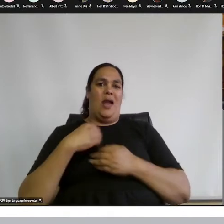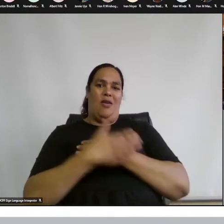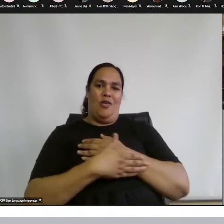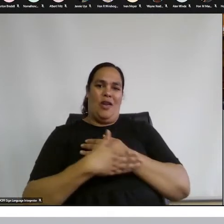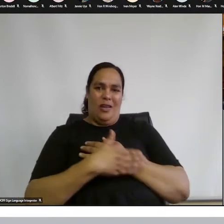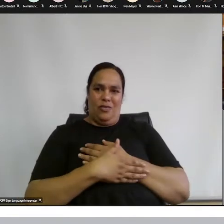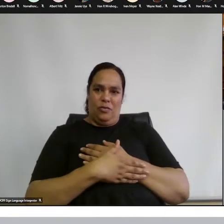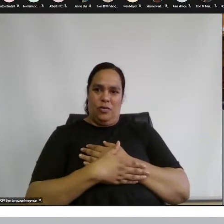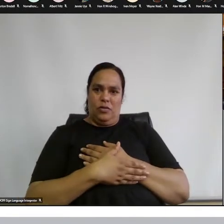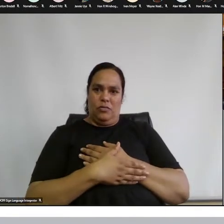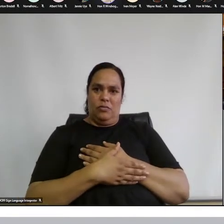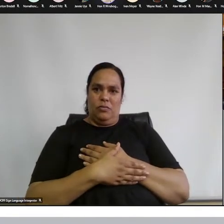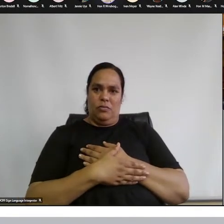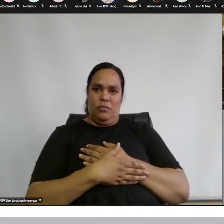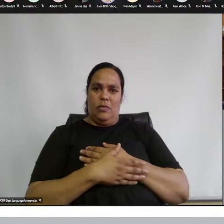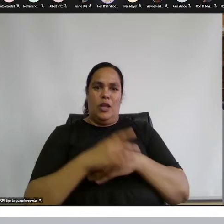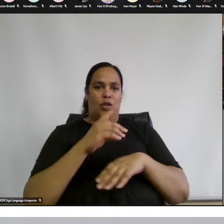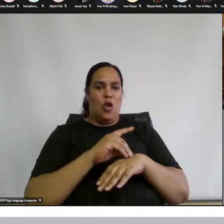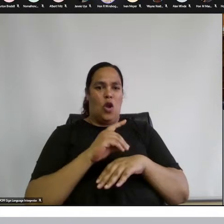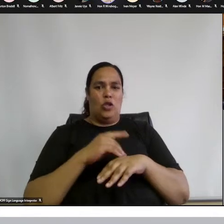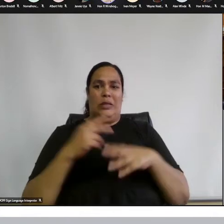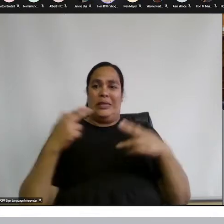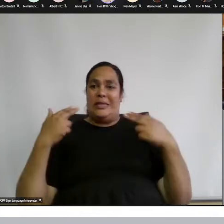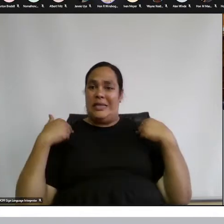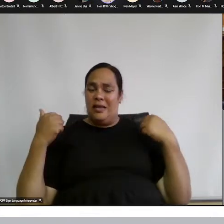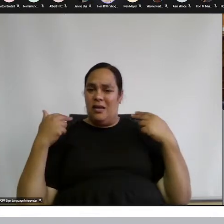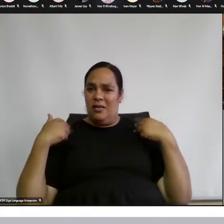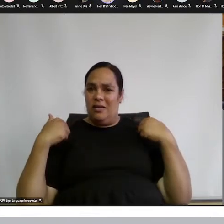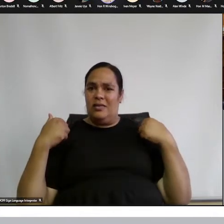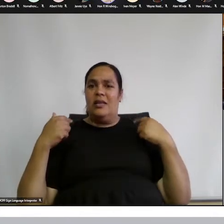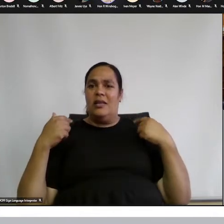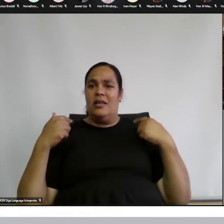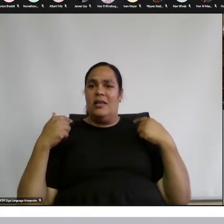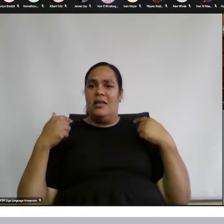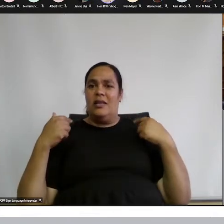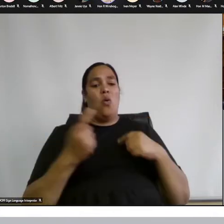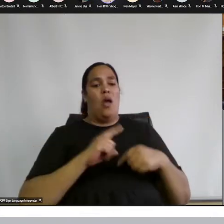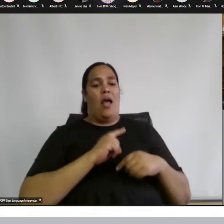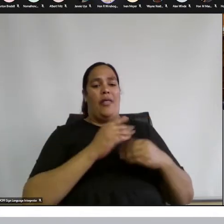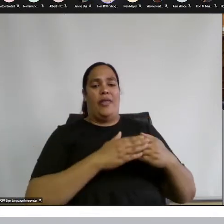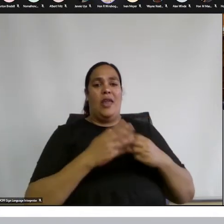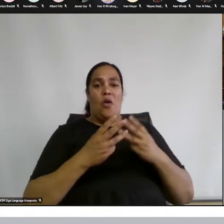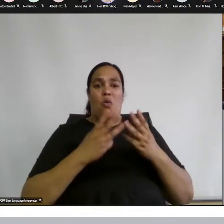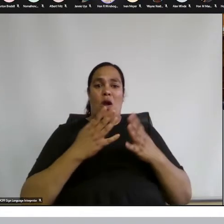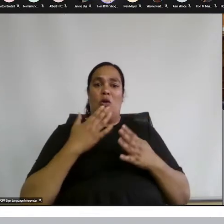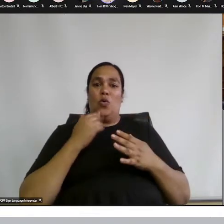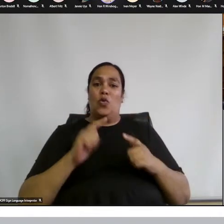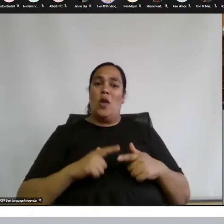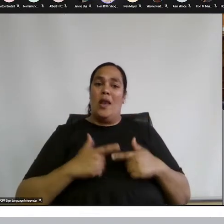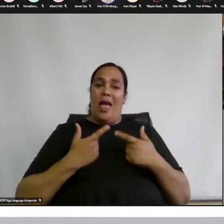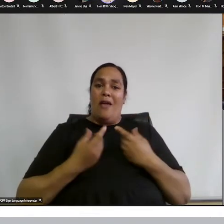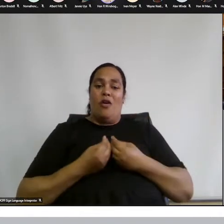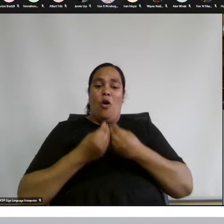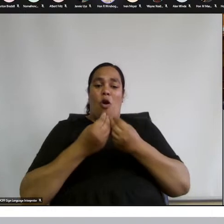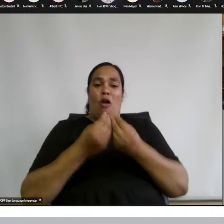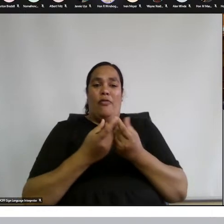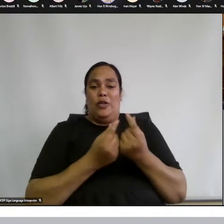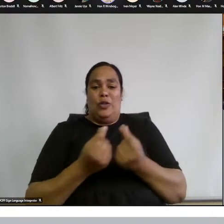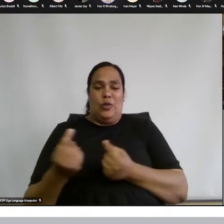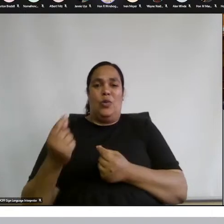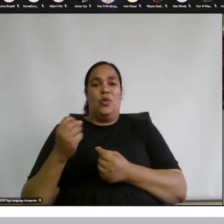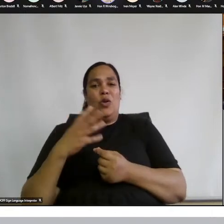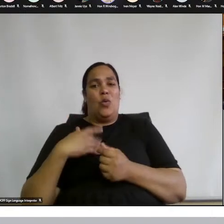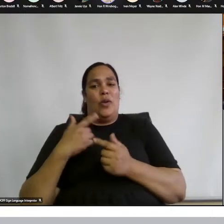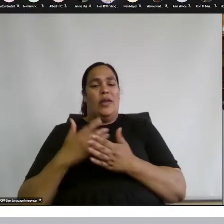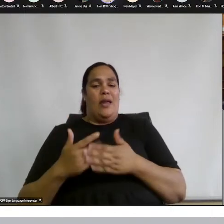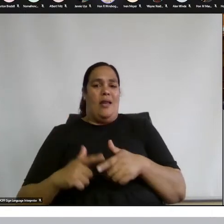with doctors, nurses, and all healthcare workers who sacrificed their lives and paid the ultimate price so we could